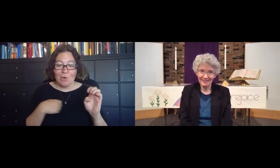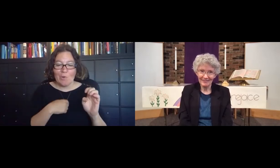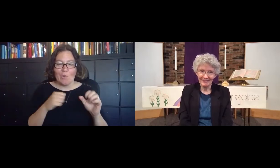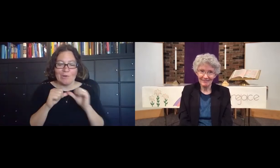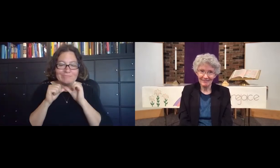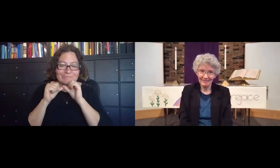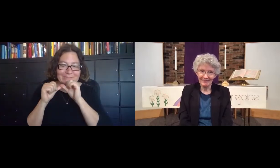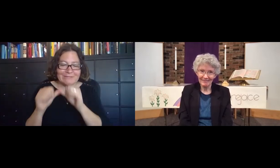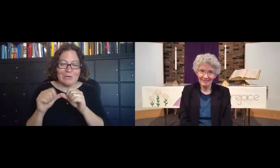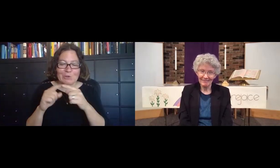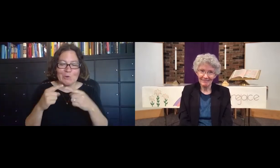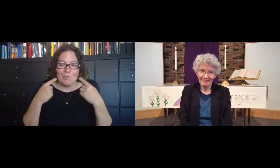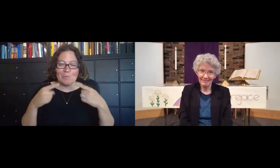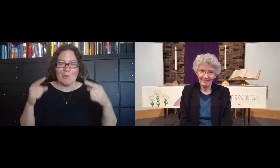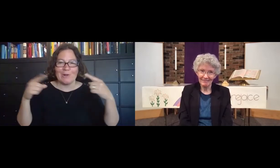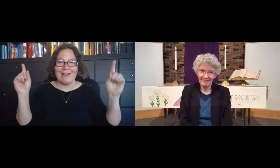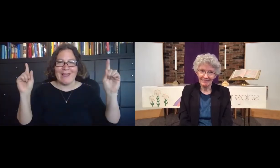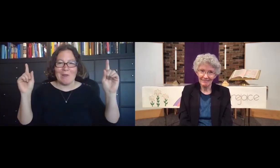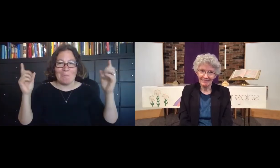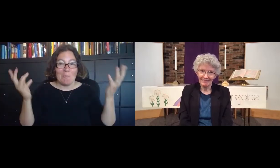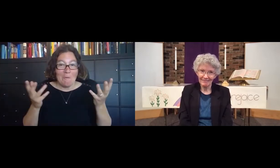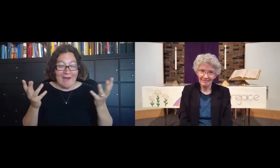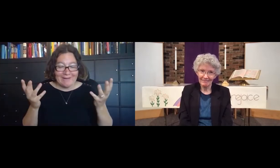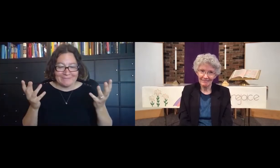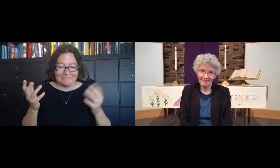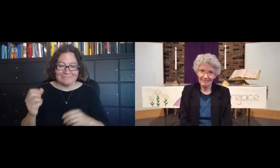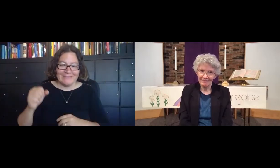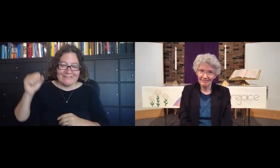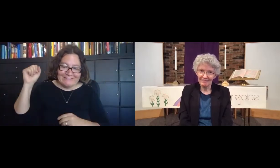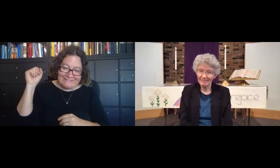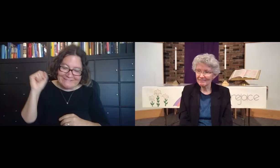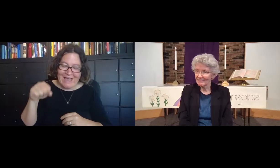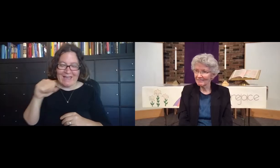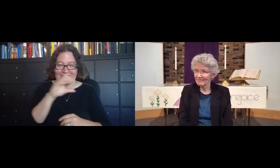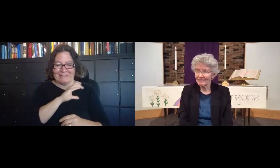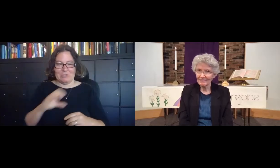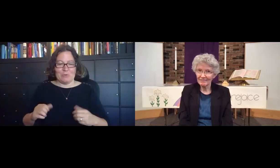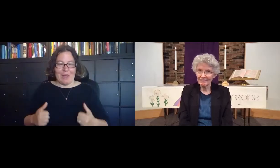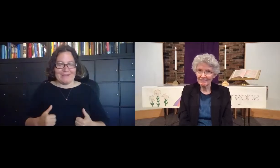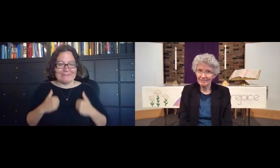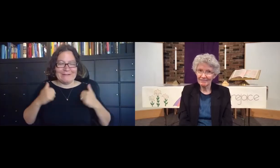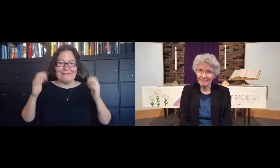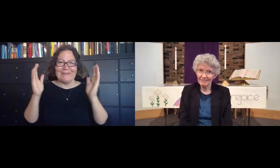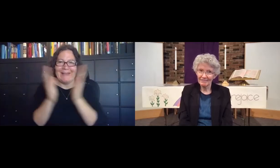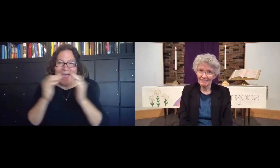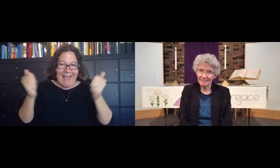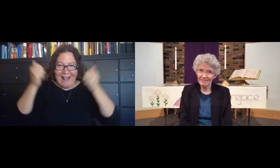Throughout Easter, we will continue to proclaim, yes, Christ is risen